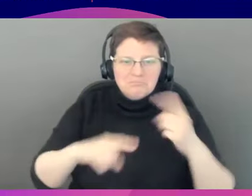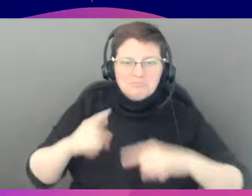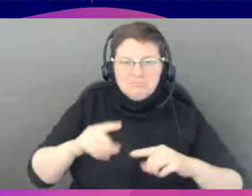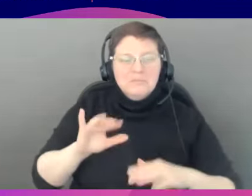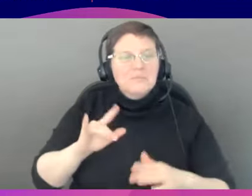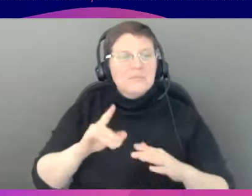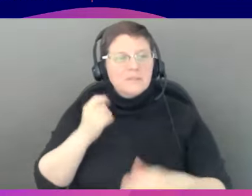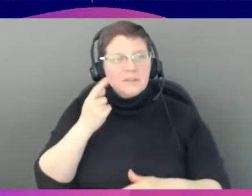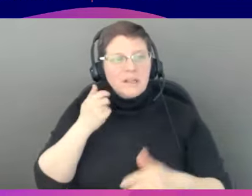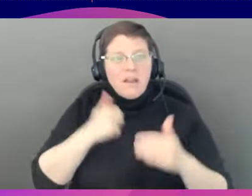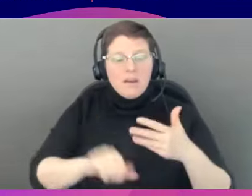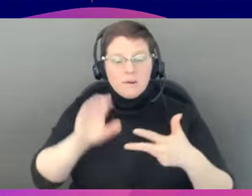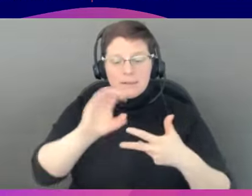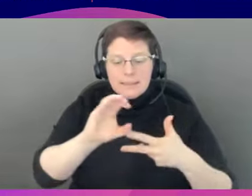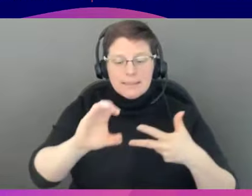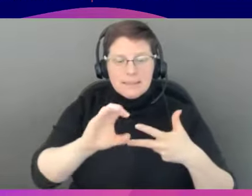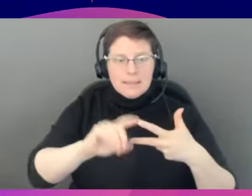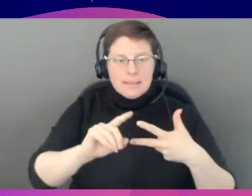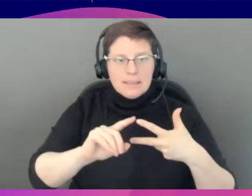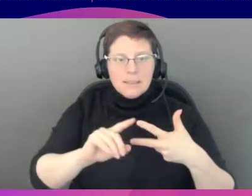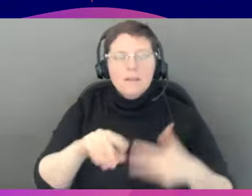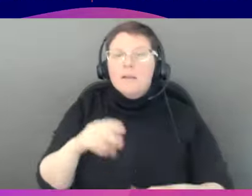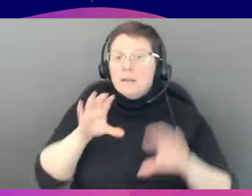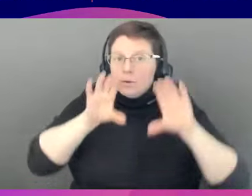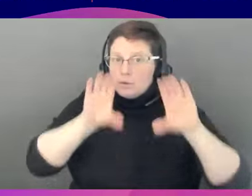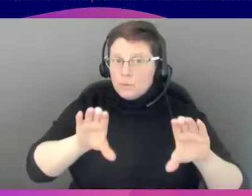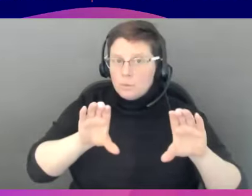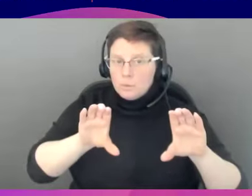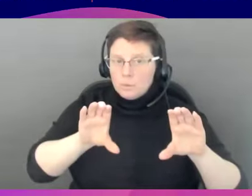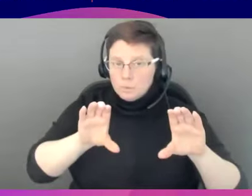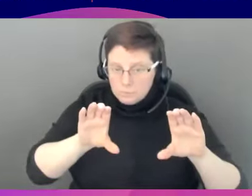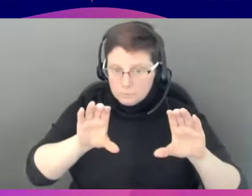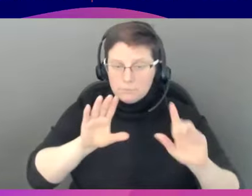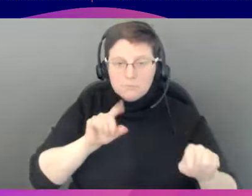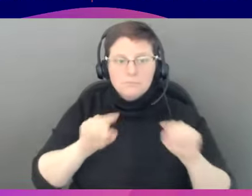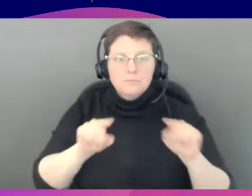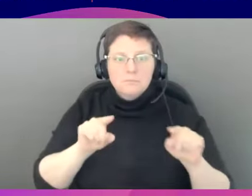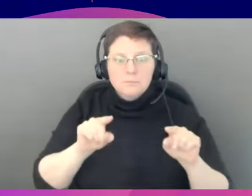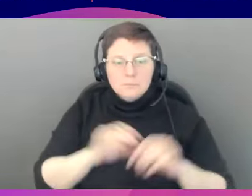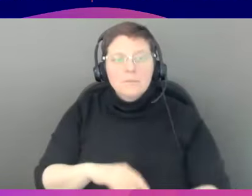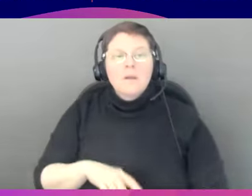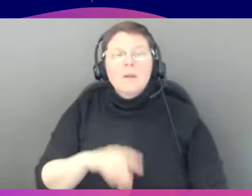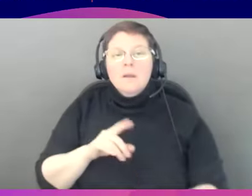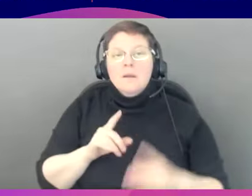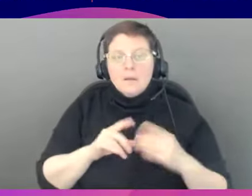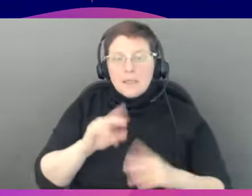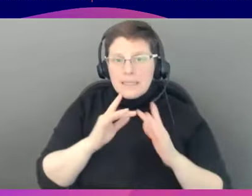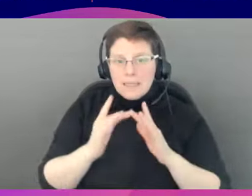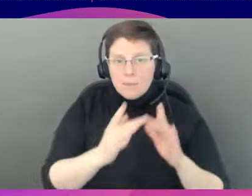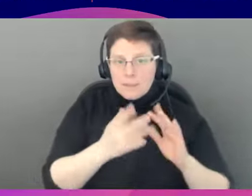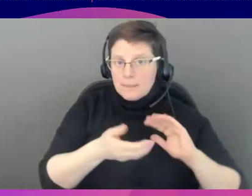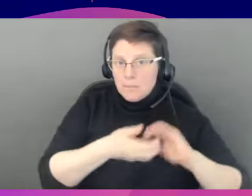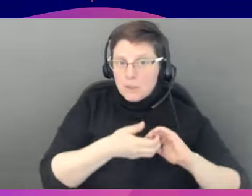Within the category of collaboration, there are 2 building blocks from the ACT to Keep Families Safe model. These are networks